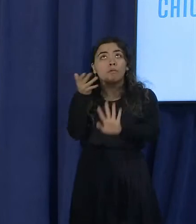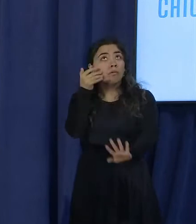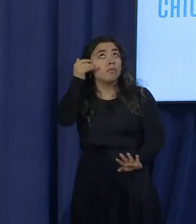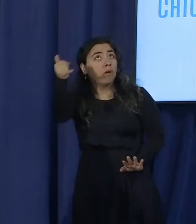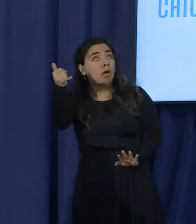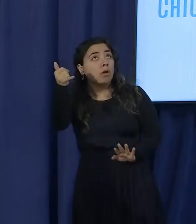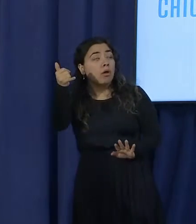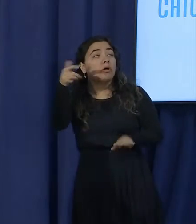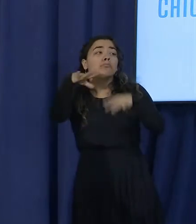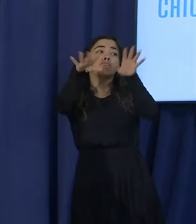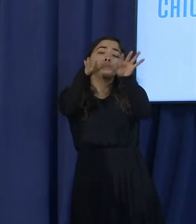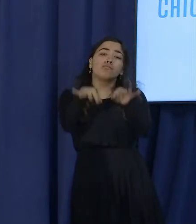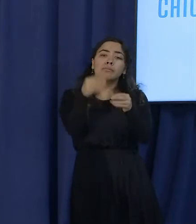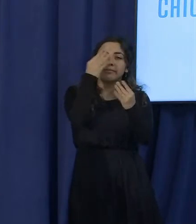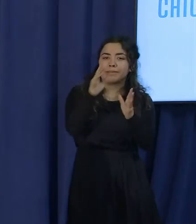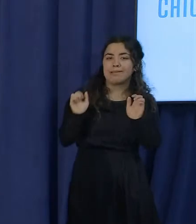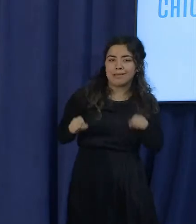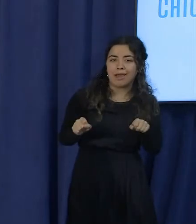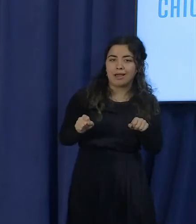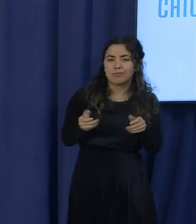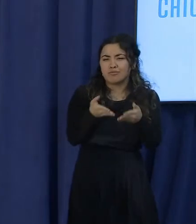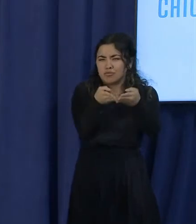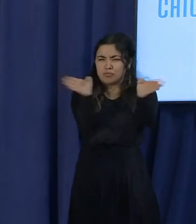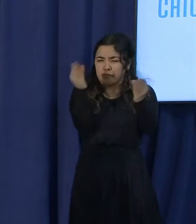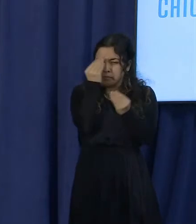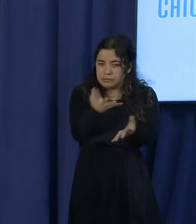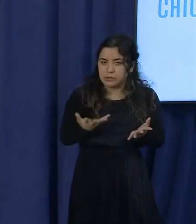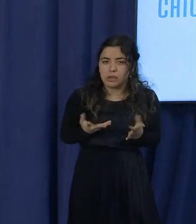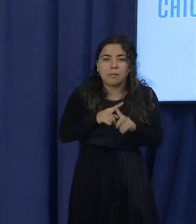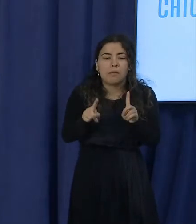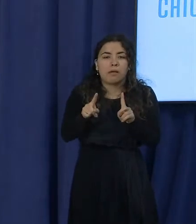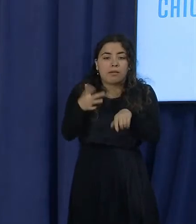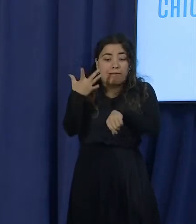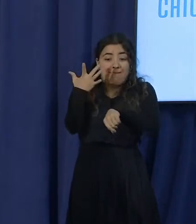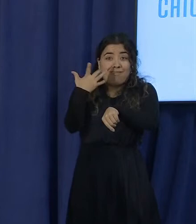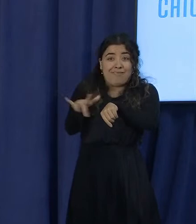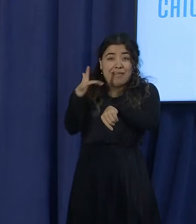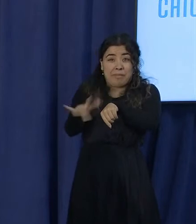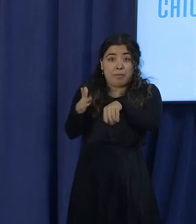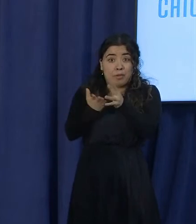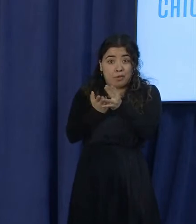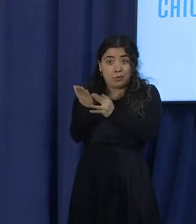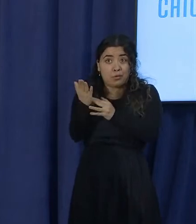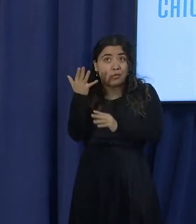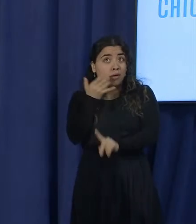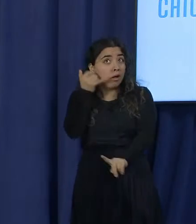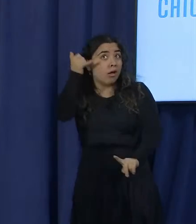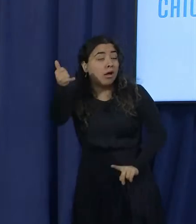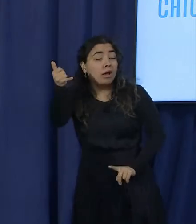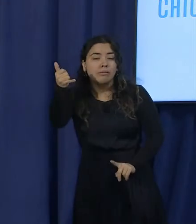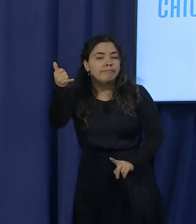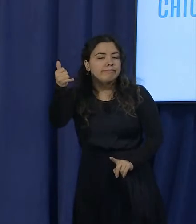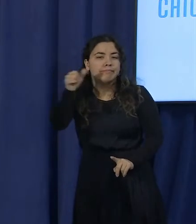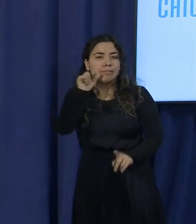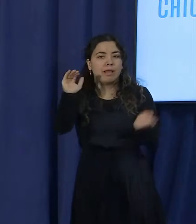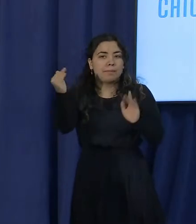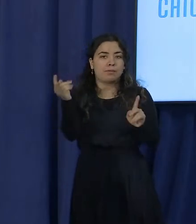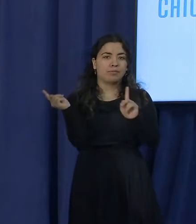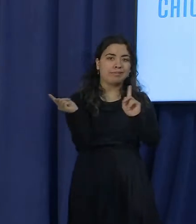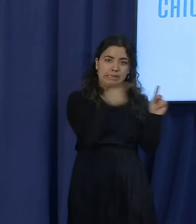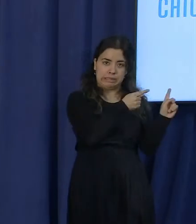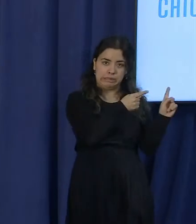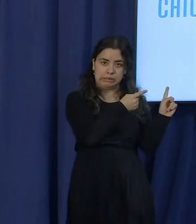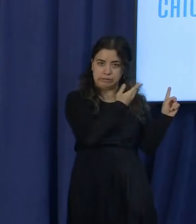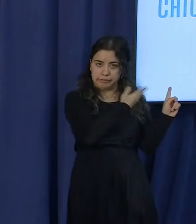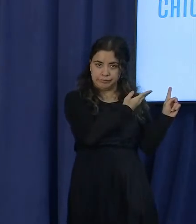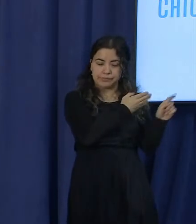provide the information, but there's not additional vaccine availability through those hotlines compared to what's here. Our